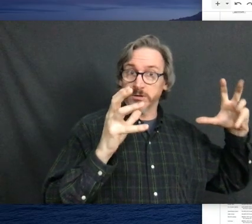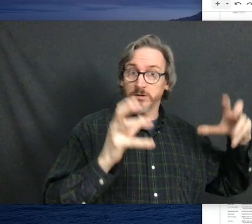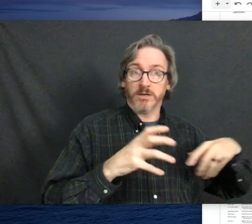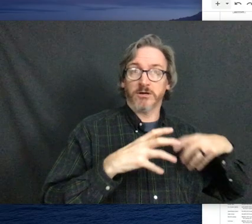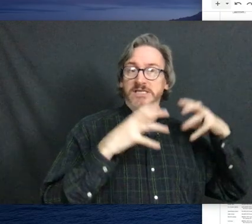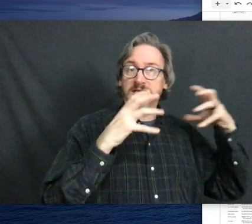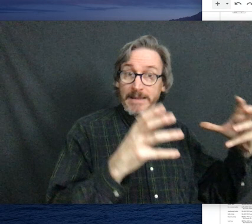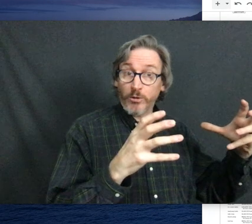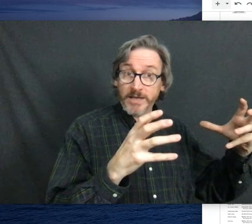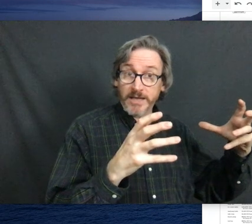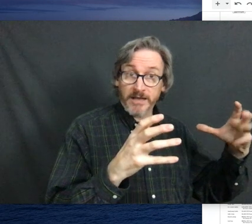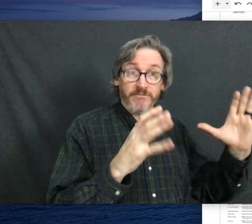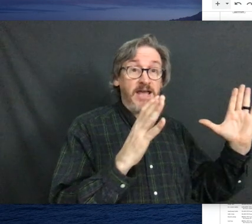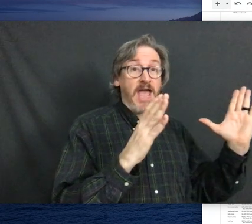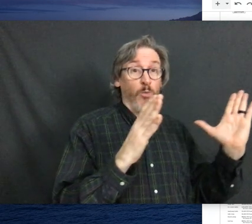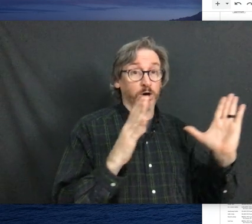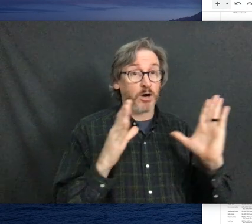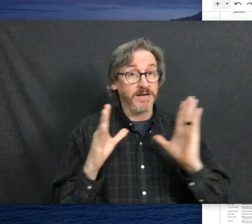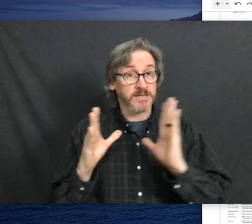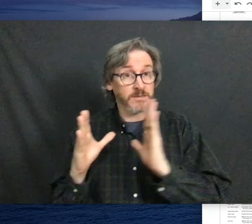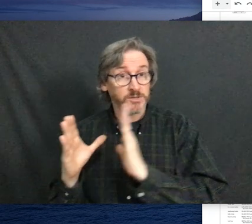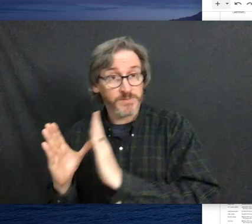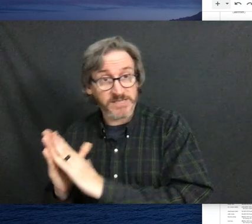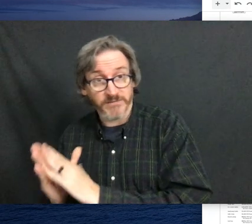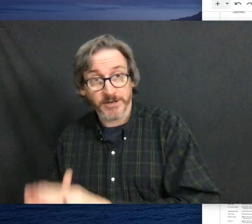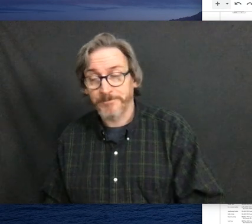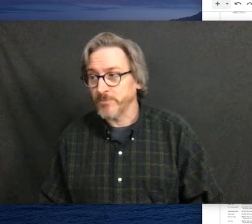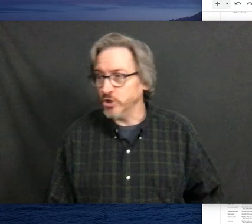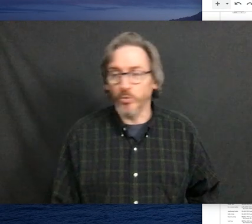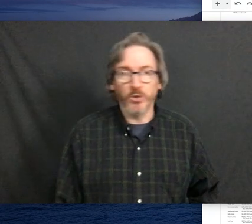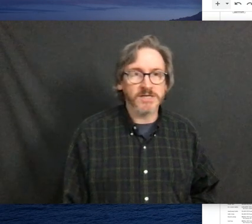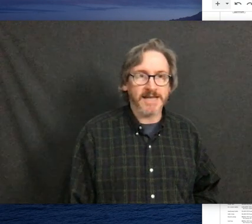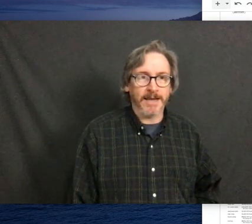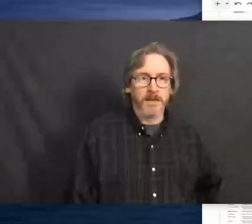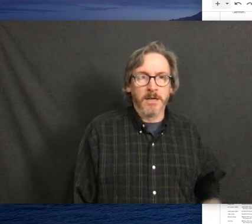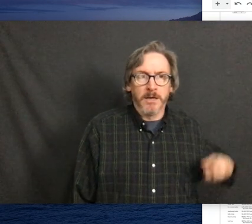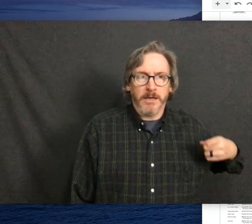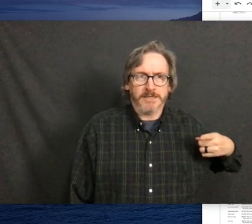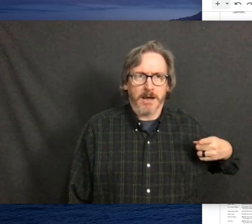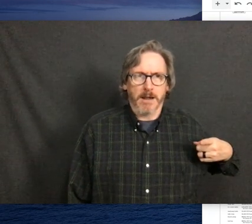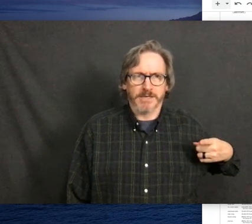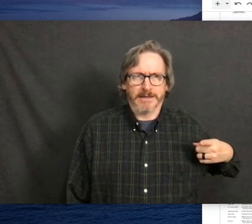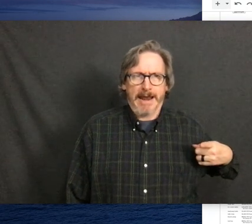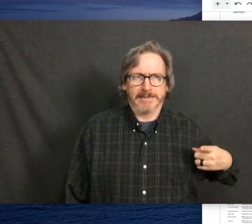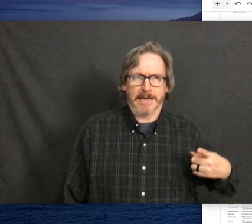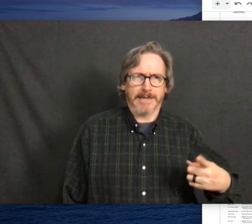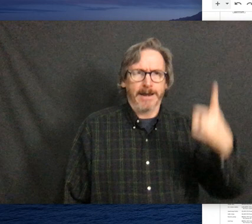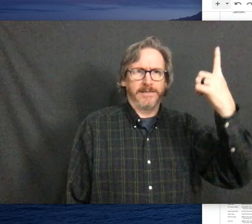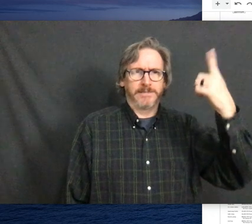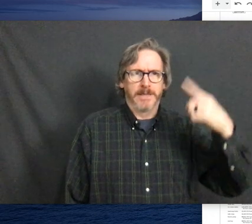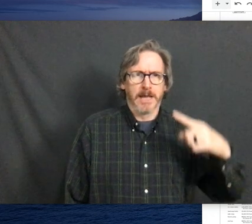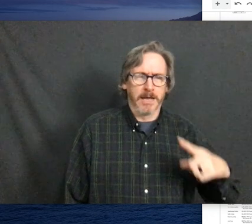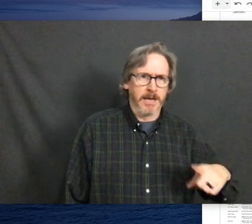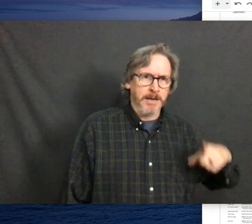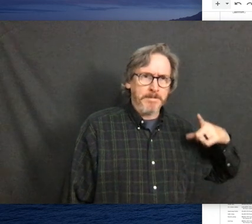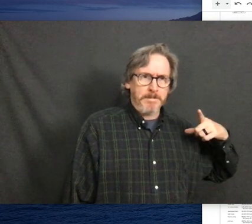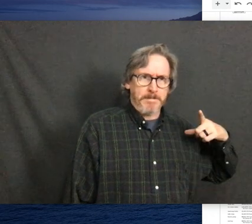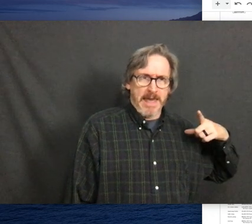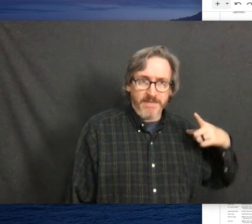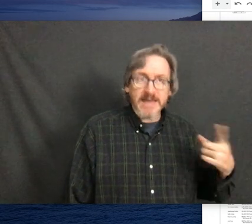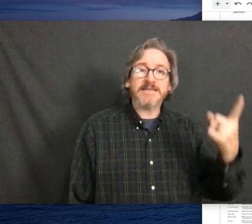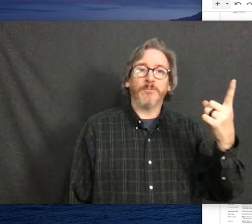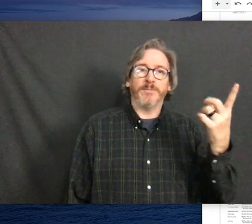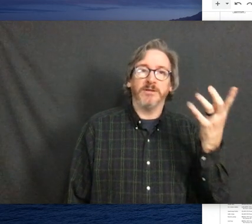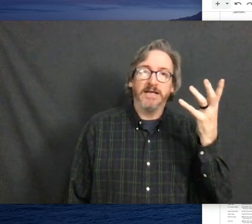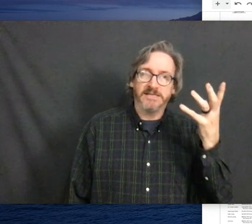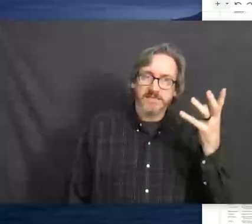descriptor, the largest label we can give, and work our way to the most specific. You wouldn't say, it's an object that has antennas,